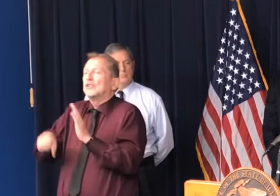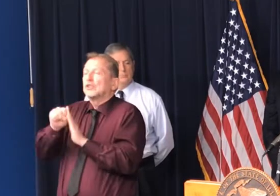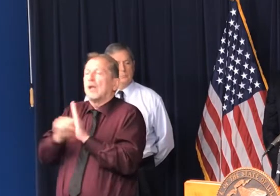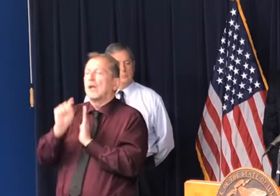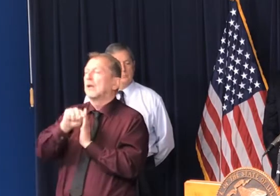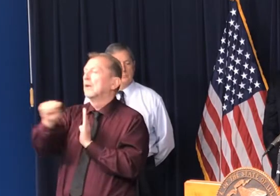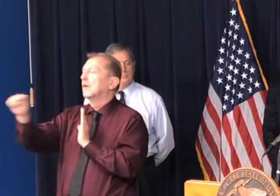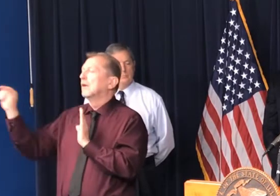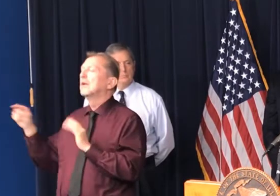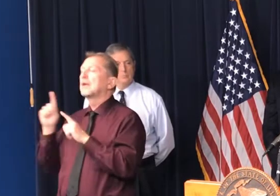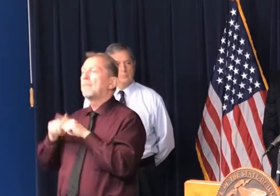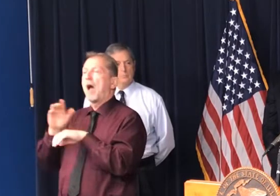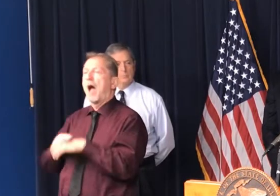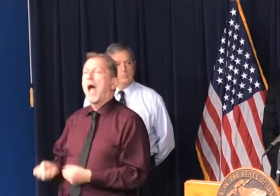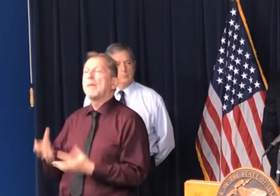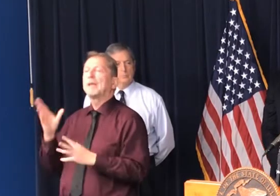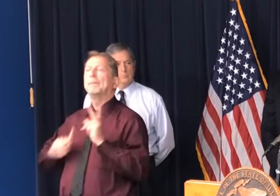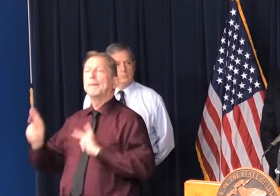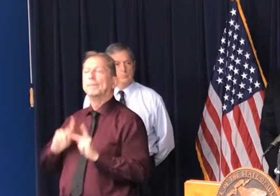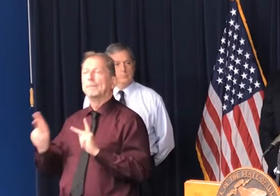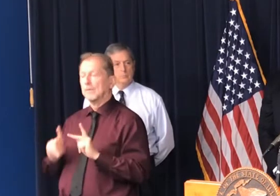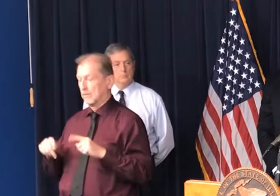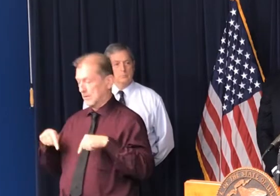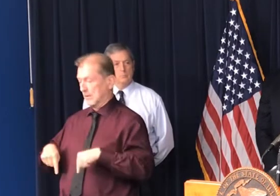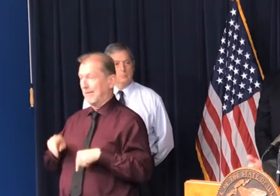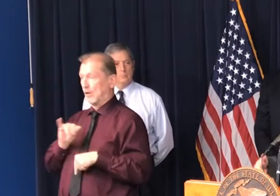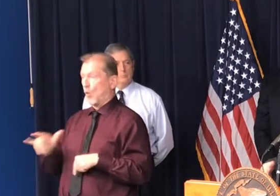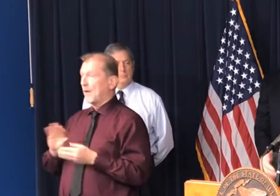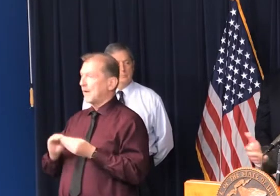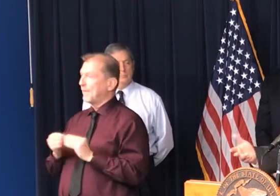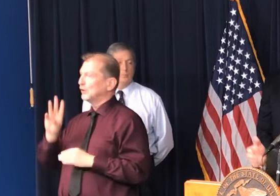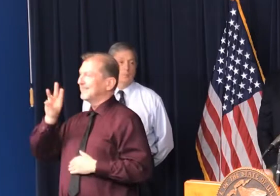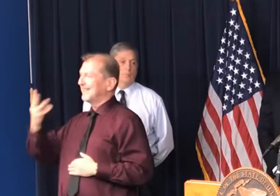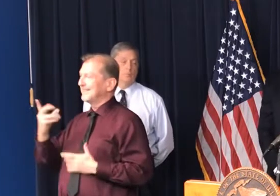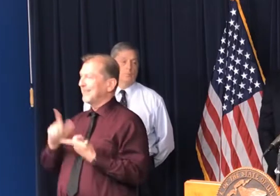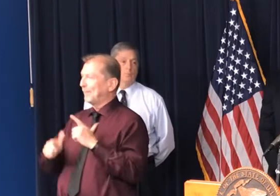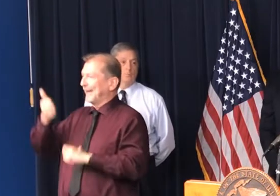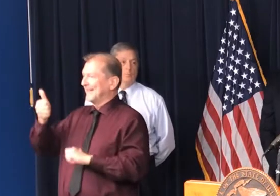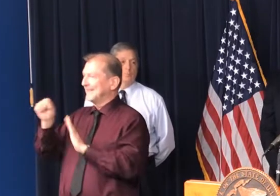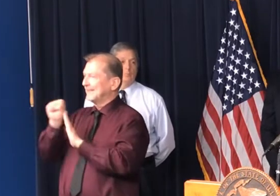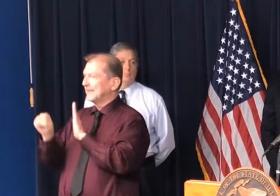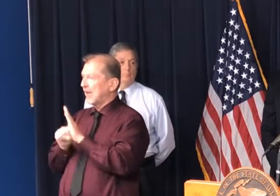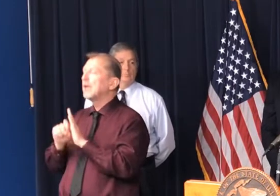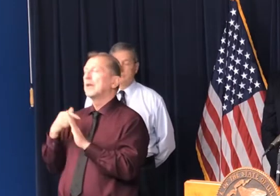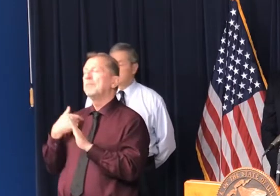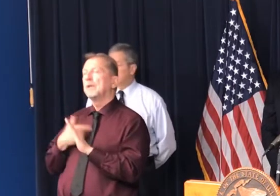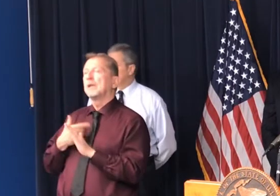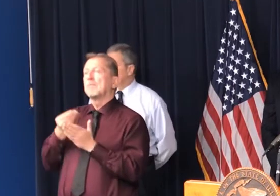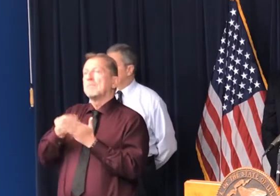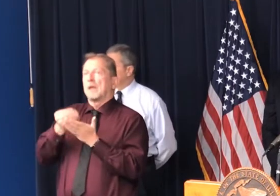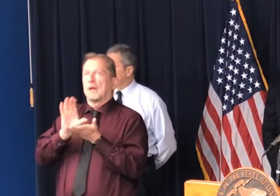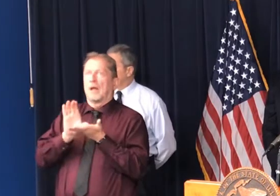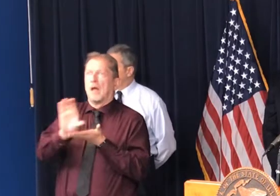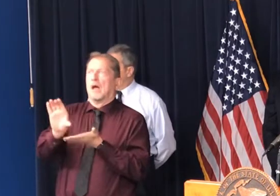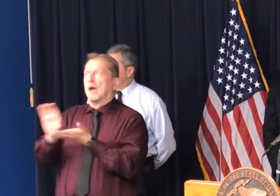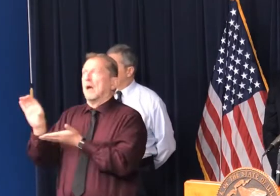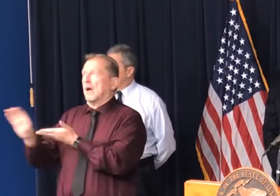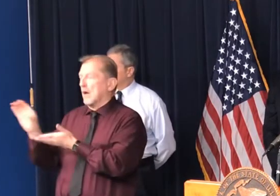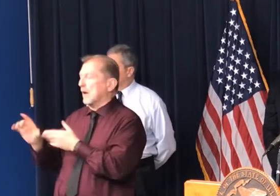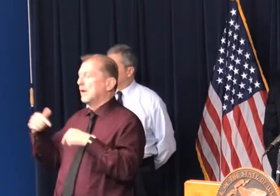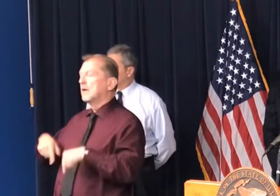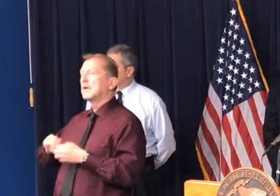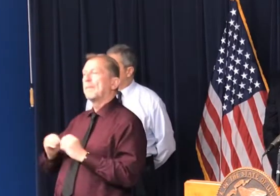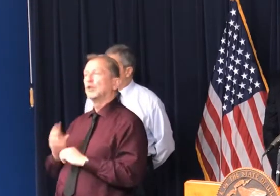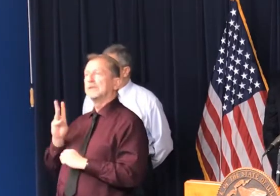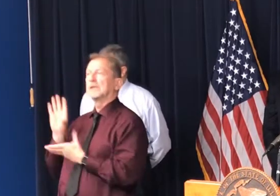know, Illinois being the sixth most populous state in the United States, it allows us to get a larger percentage than many other states.